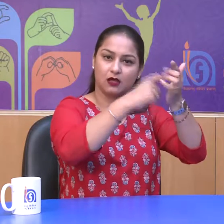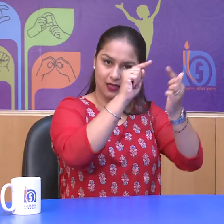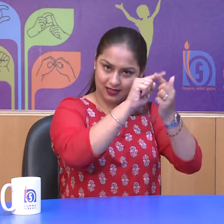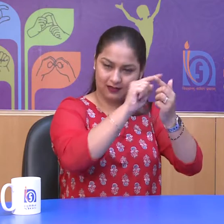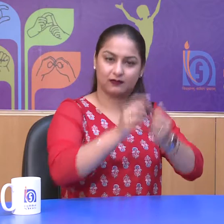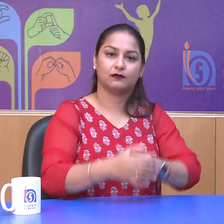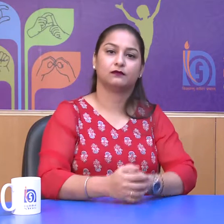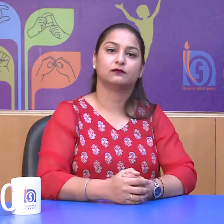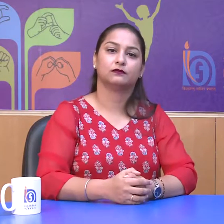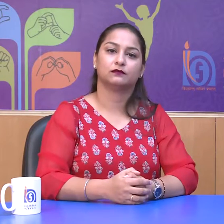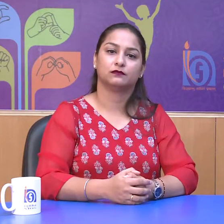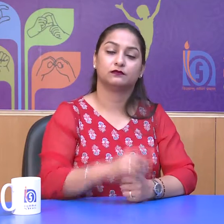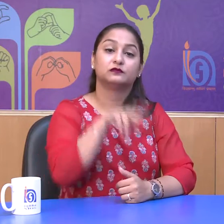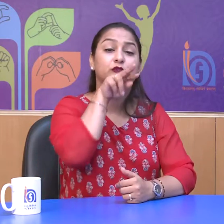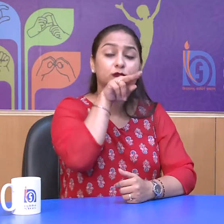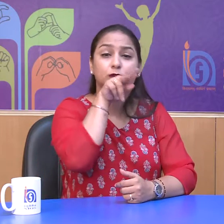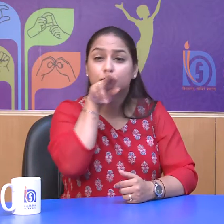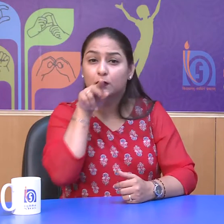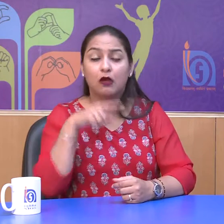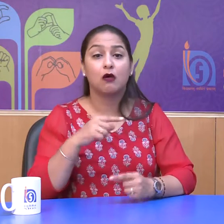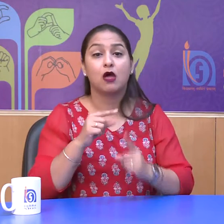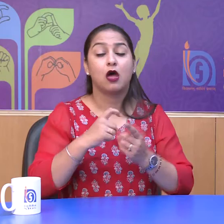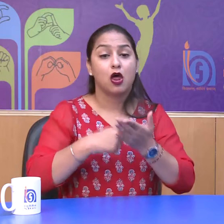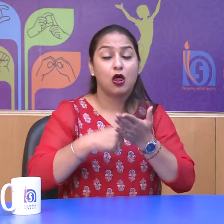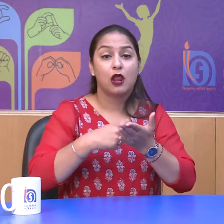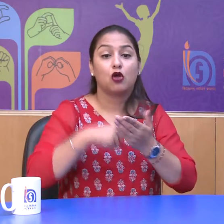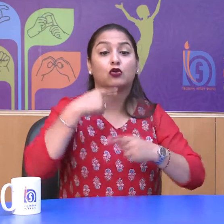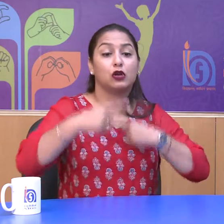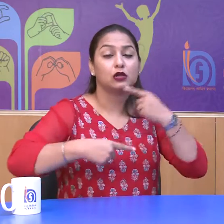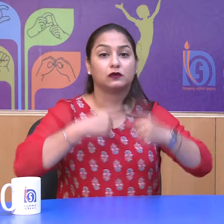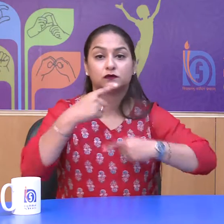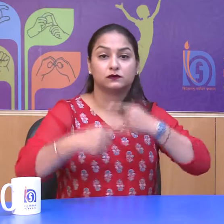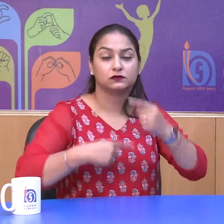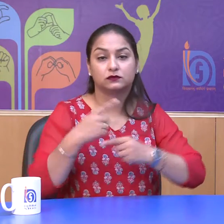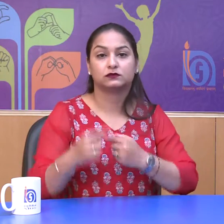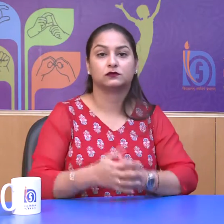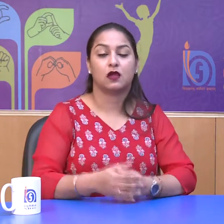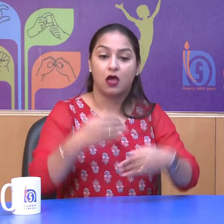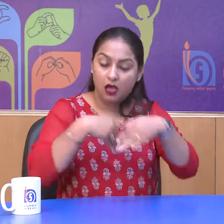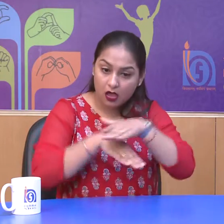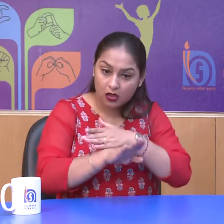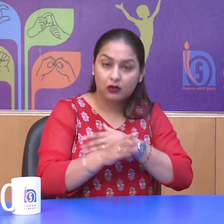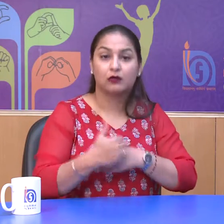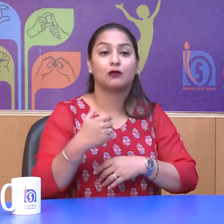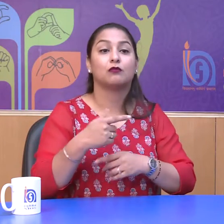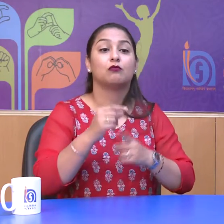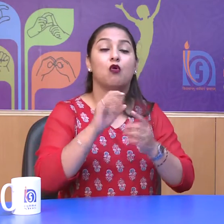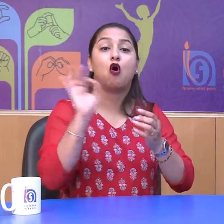Aine Akbari, speaks of the regulation of the perfume office of Akbar.